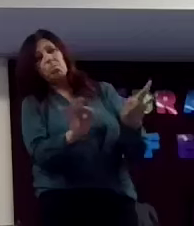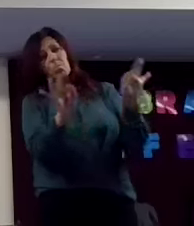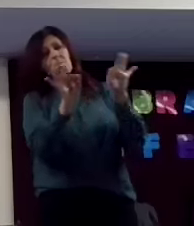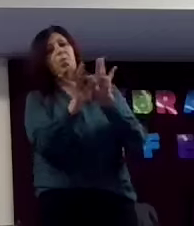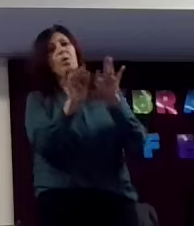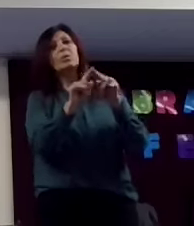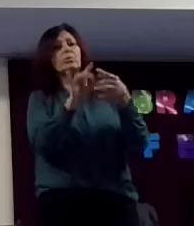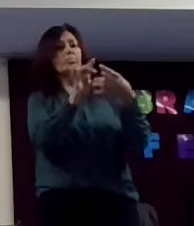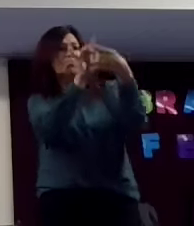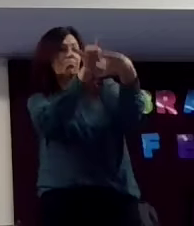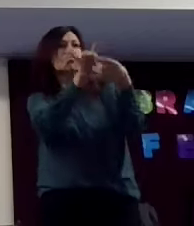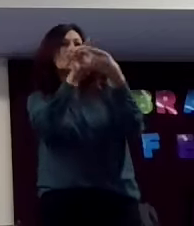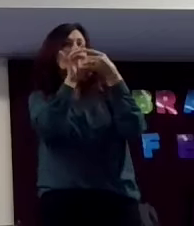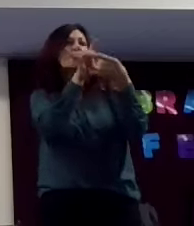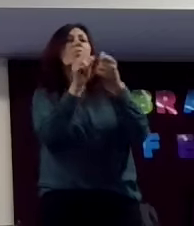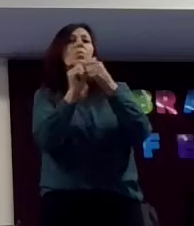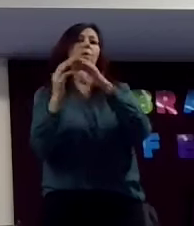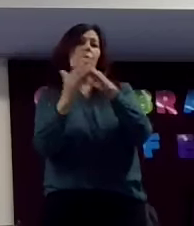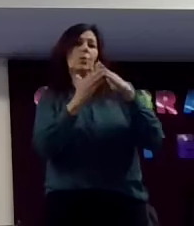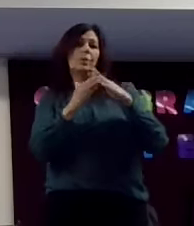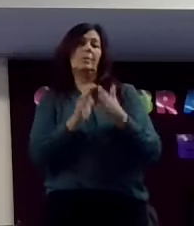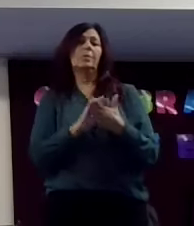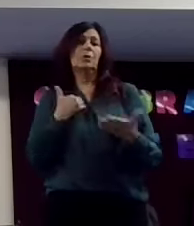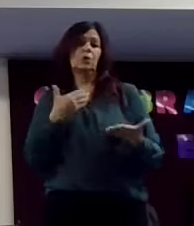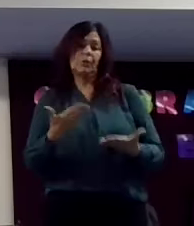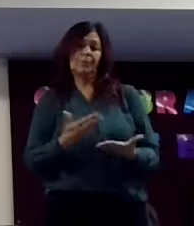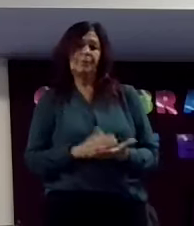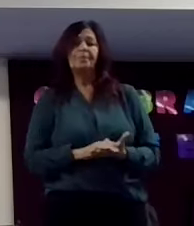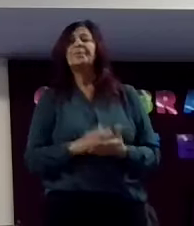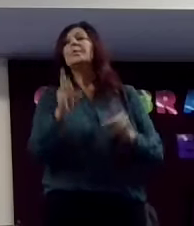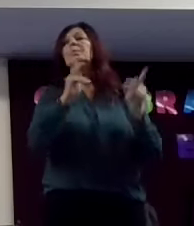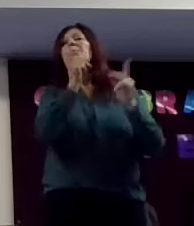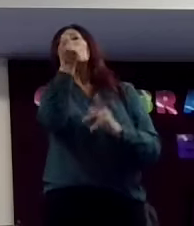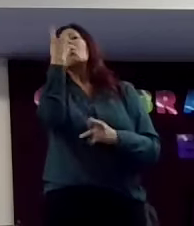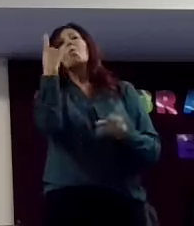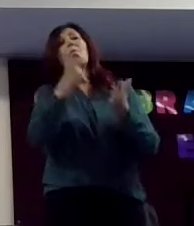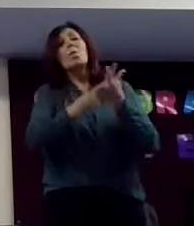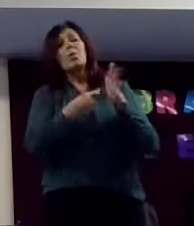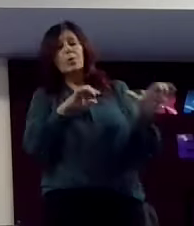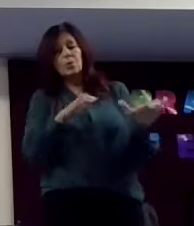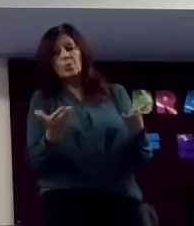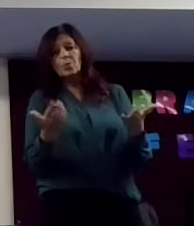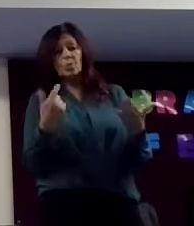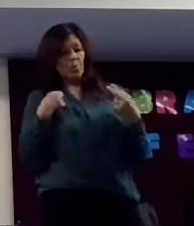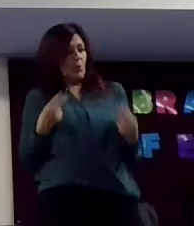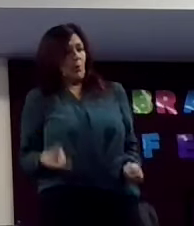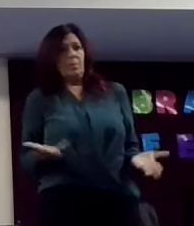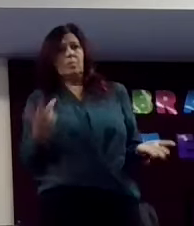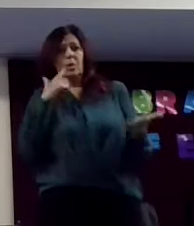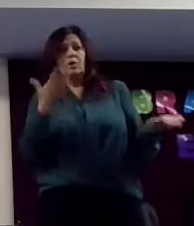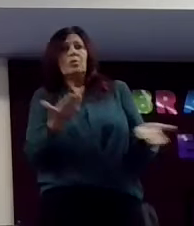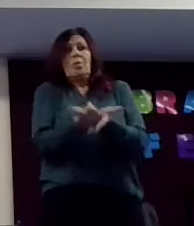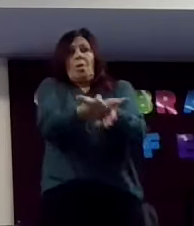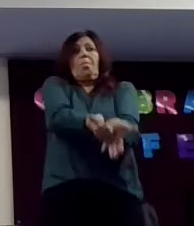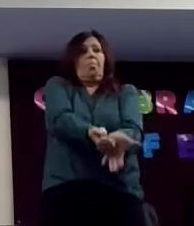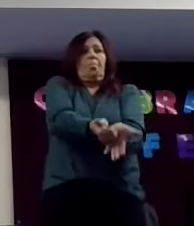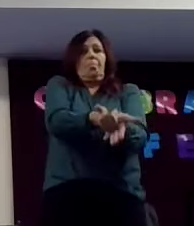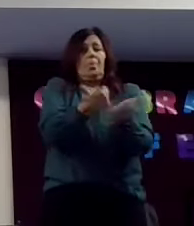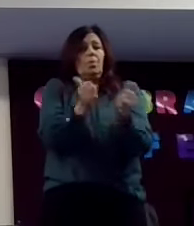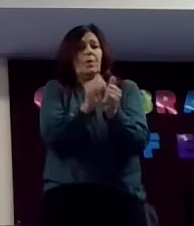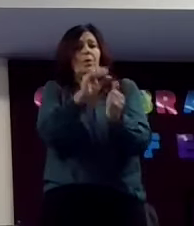to build those relationships with the community that we serve, so that the people understand what we do, that we're human beings, we're here to help with